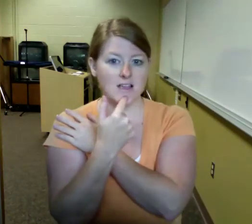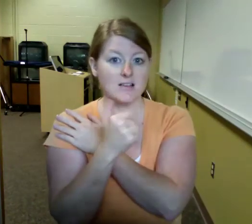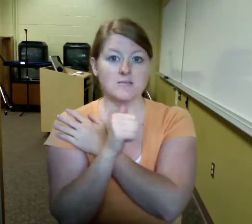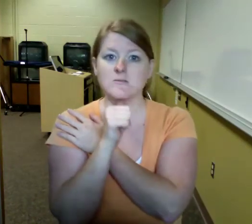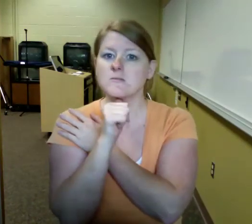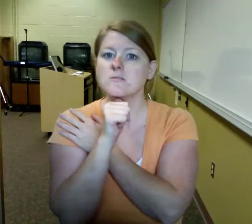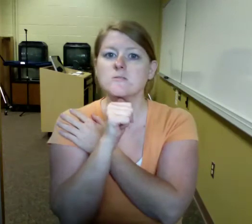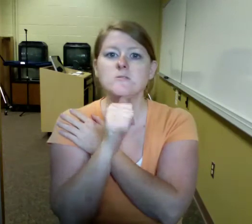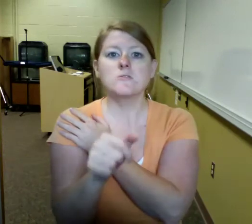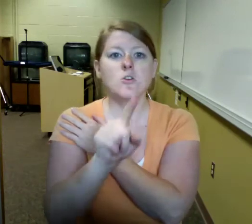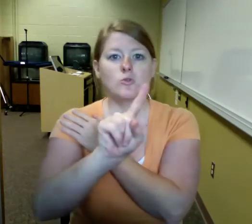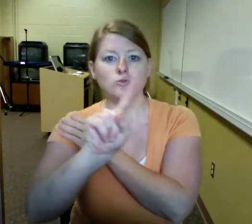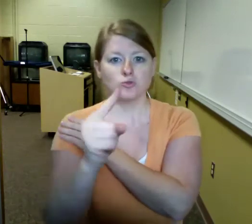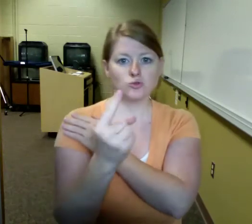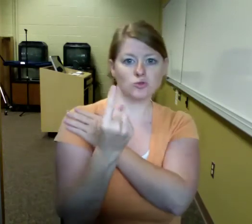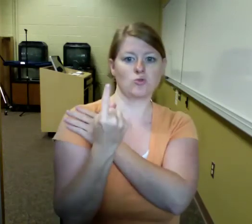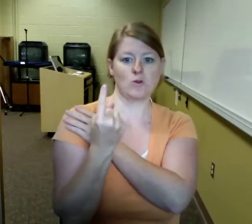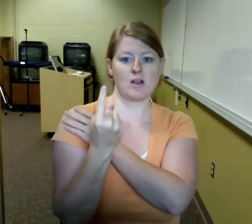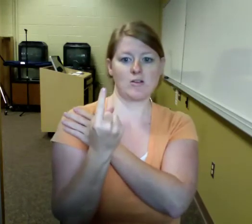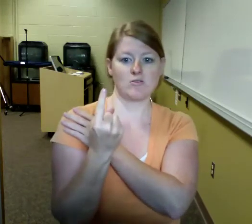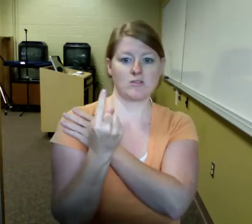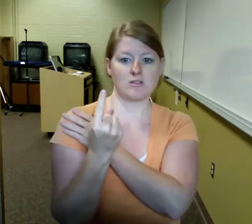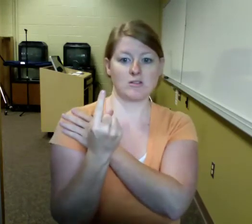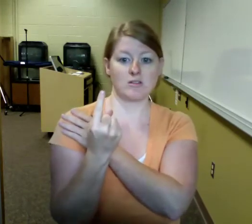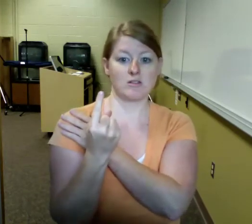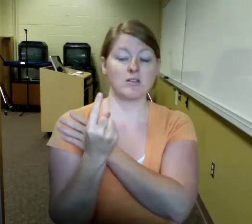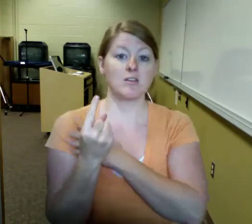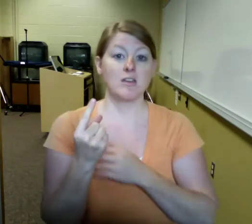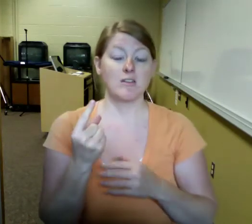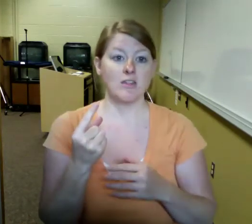around." That a barrel of a gun was up next to his forehead.